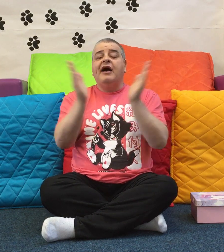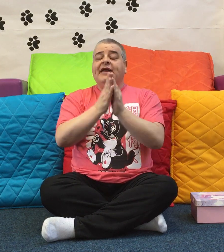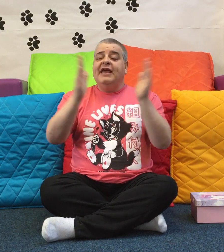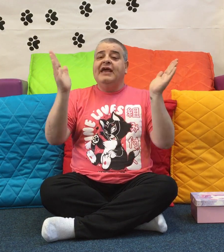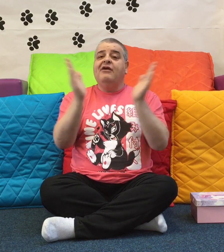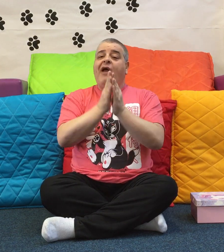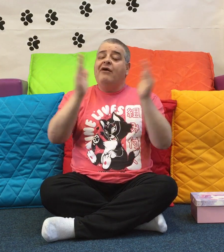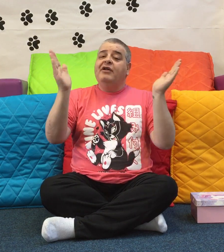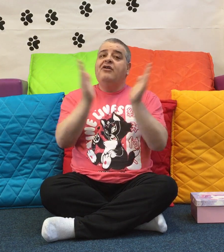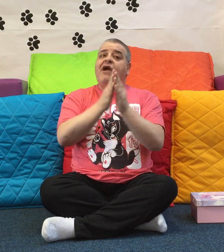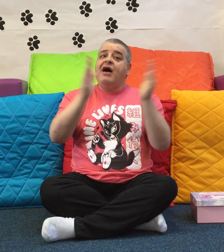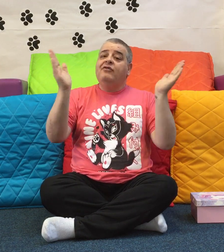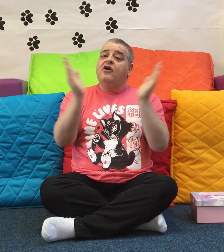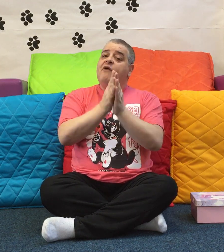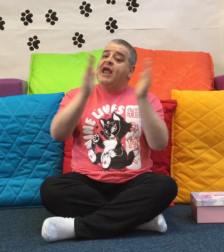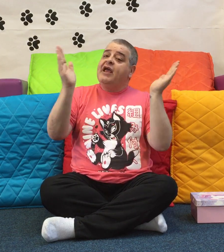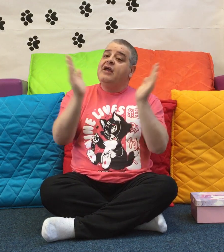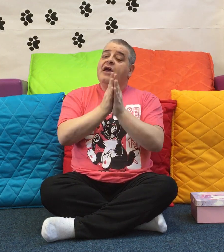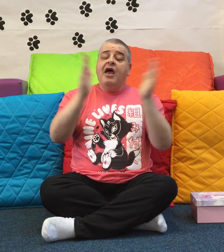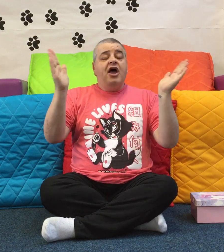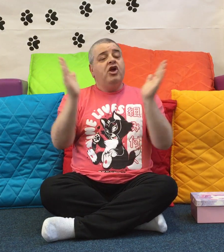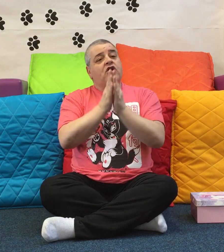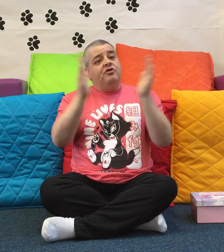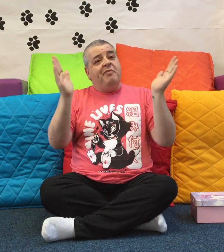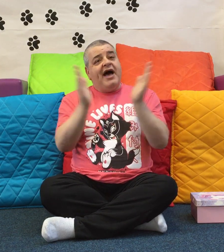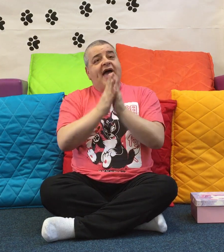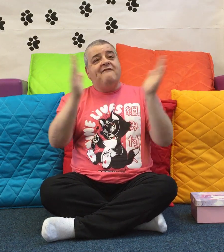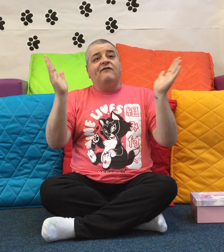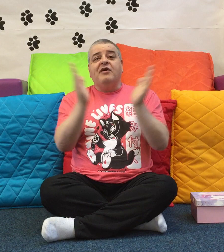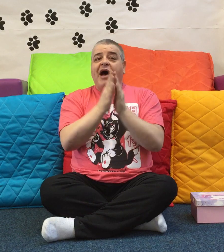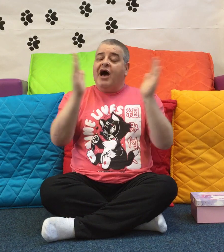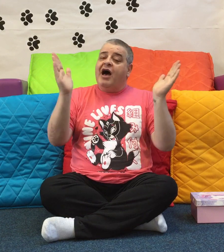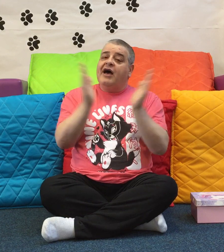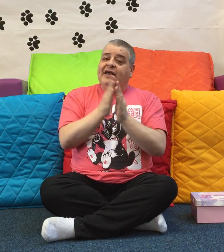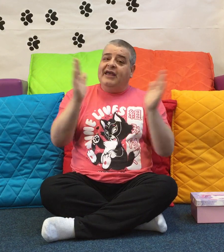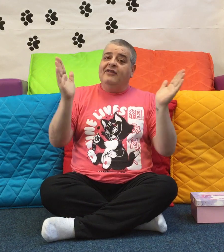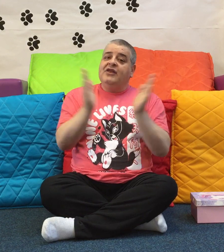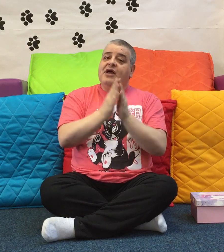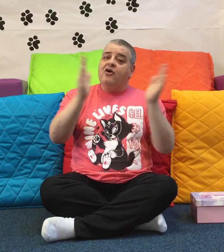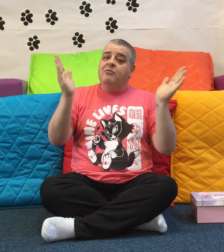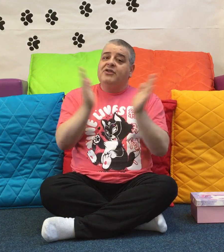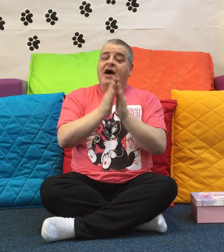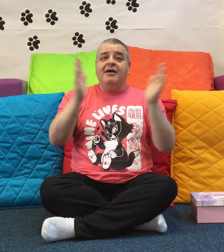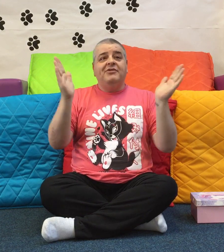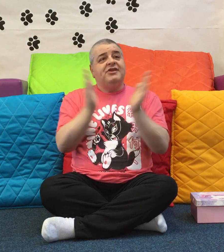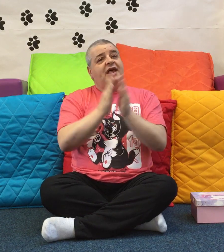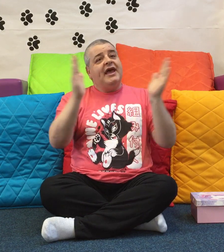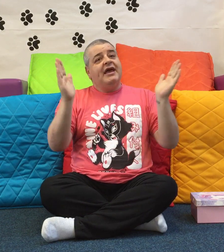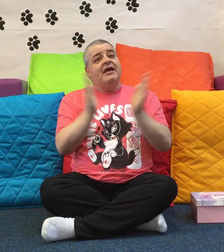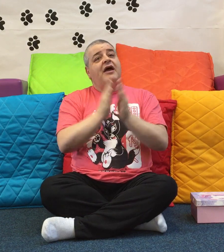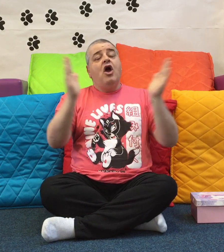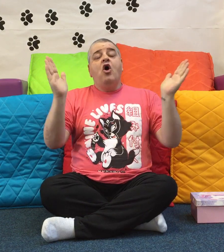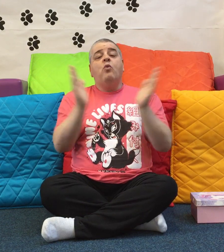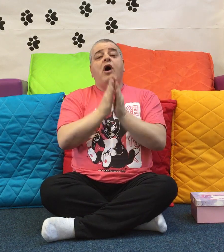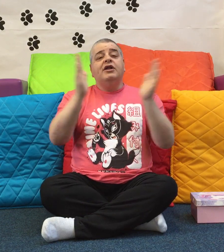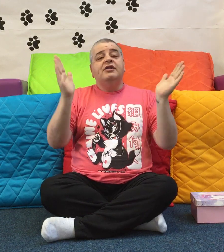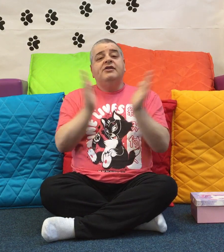everybody, round and round the ring. Goodbye, everybody, there's no more time to sing. One,